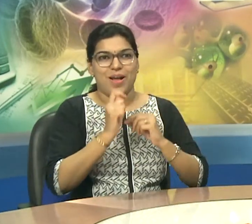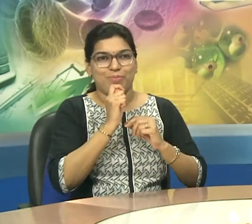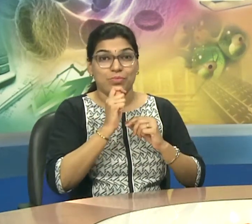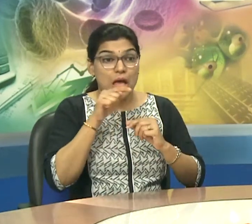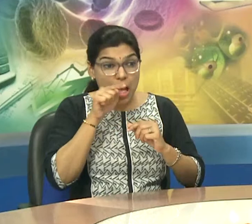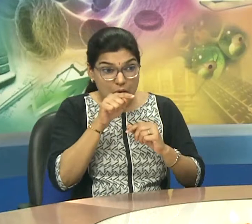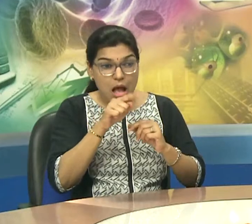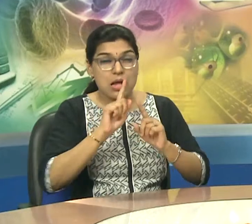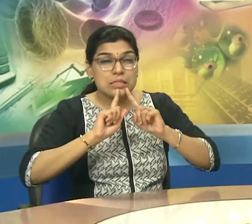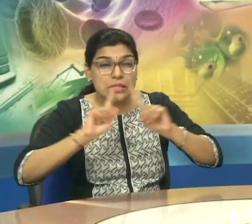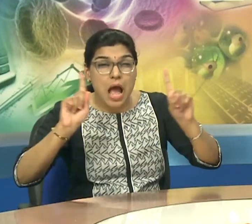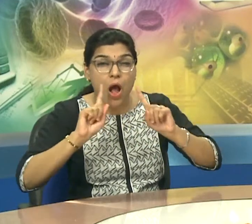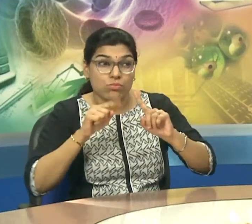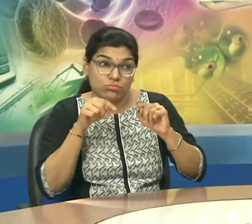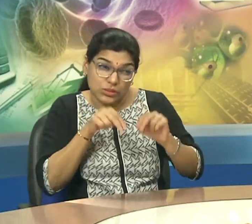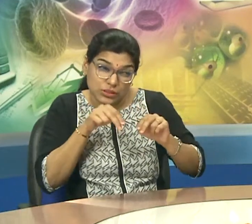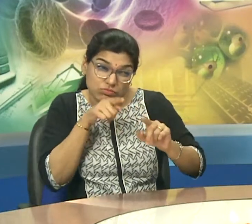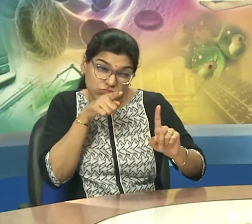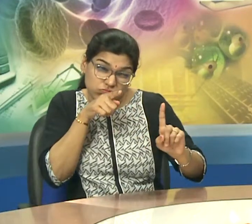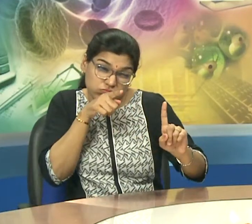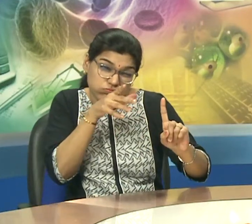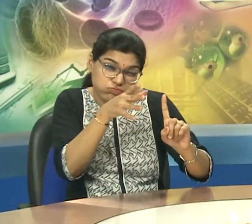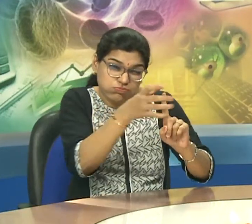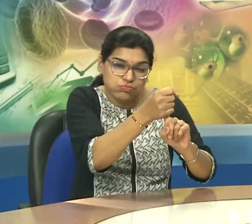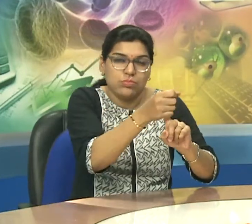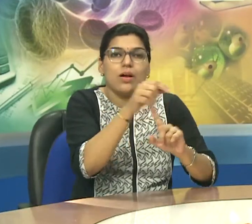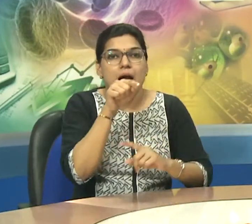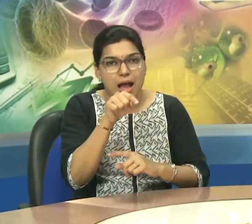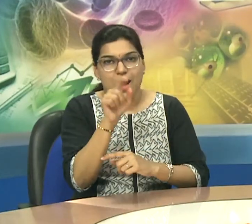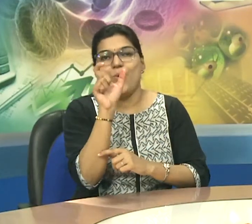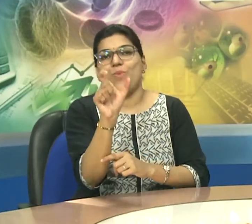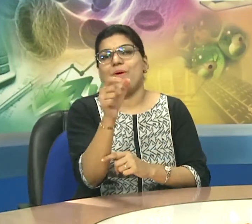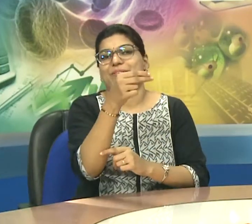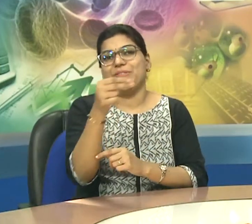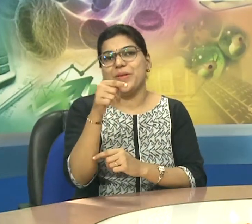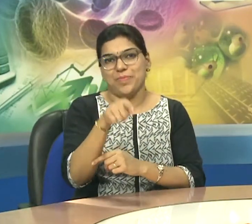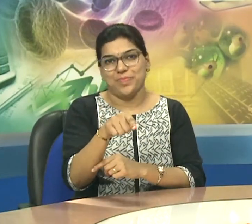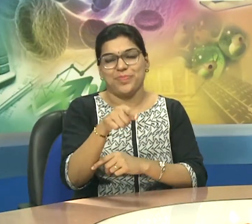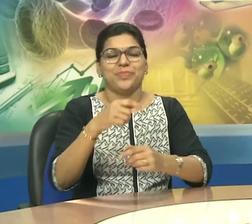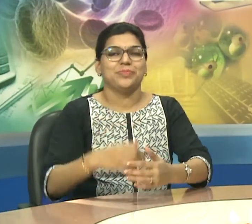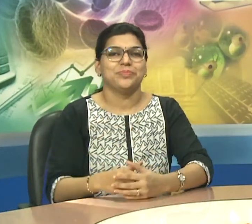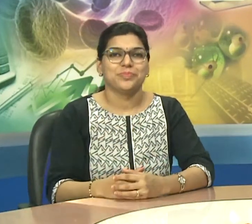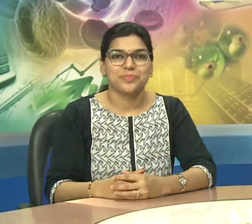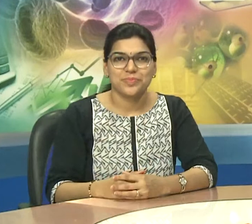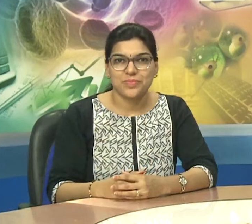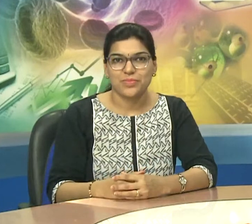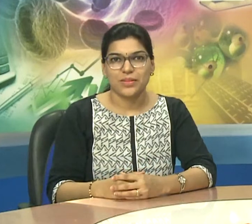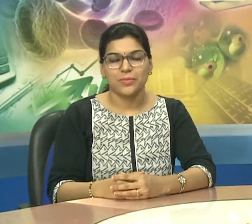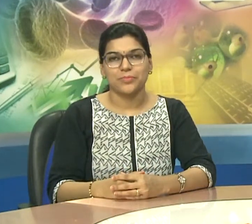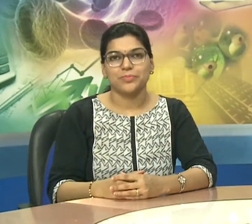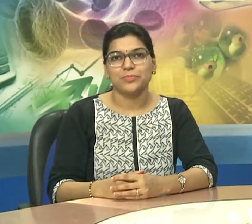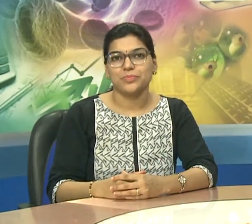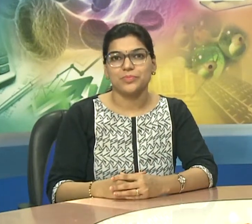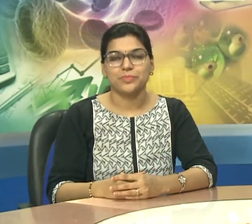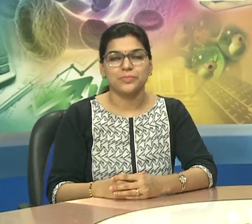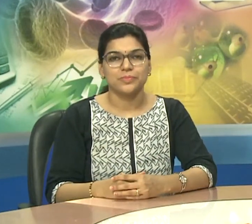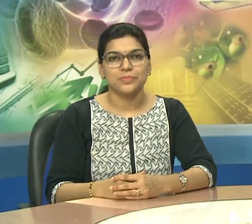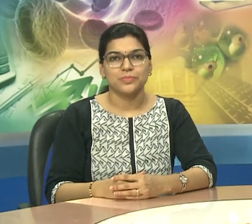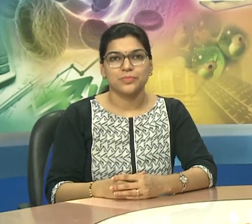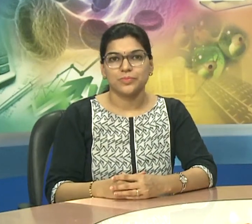ice cream and the child is happy. So such activities which makes the other person forced to do that work is tantrum.